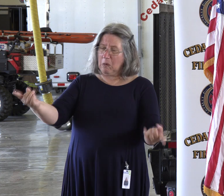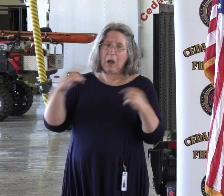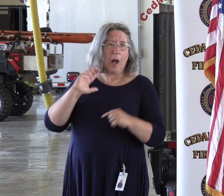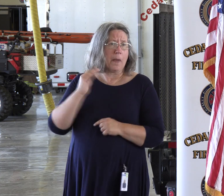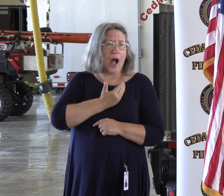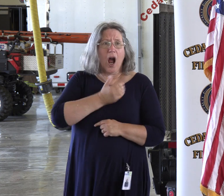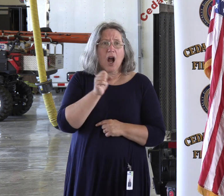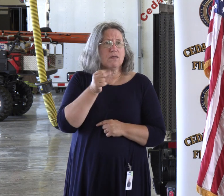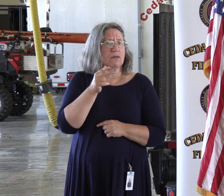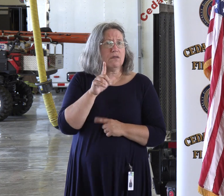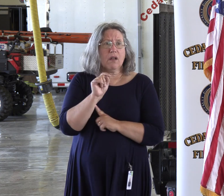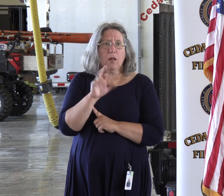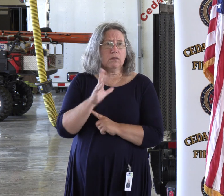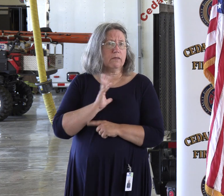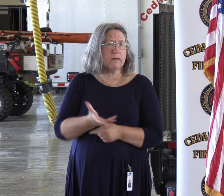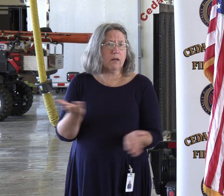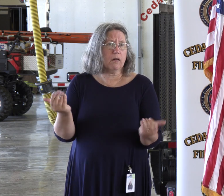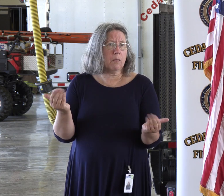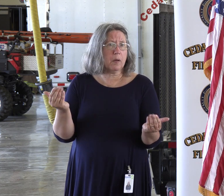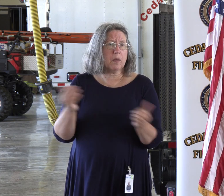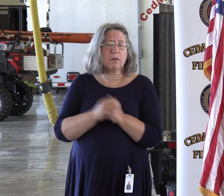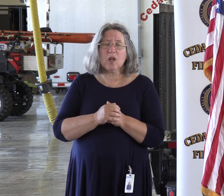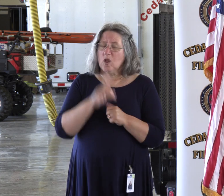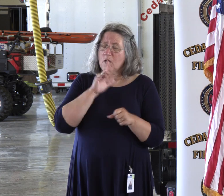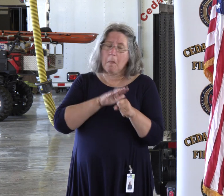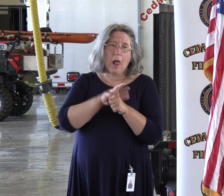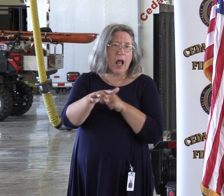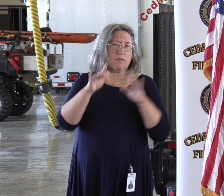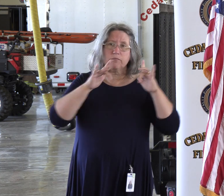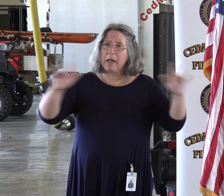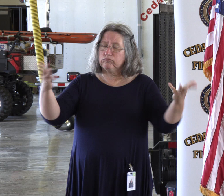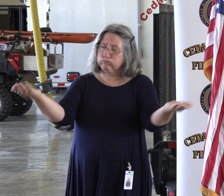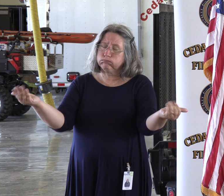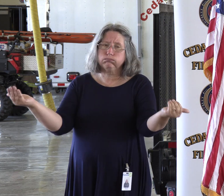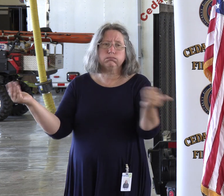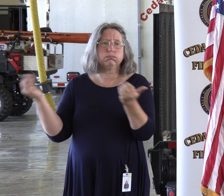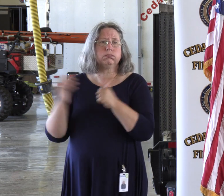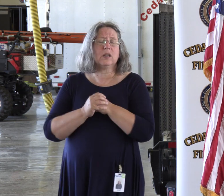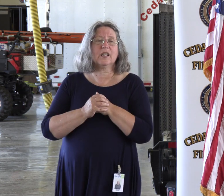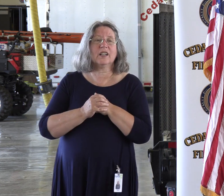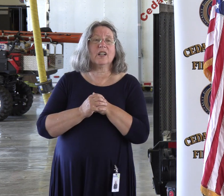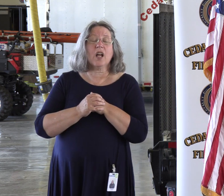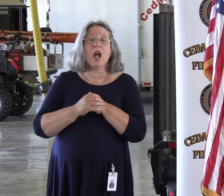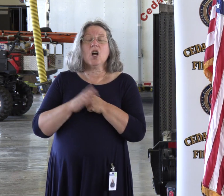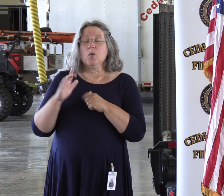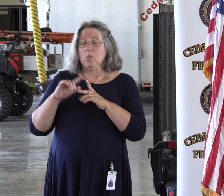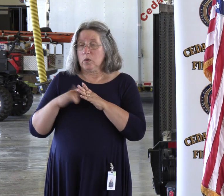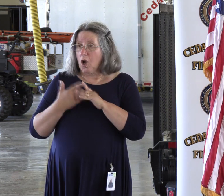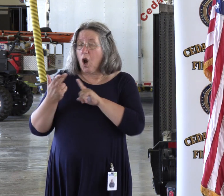shelter. And as there's plenty of space, and as hotel rooms open